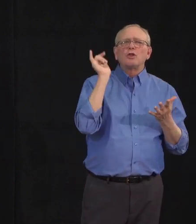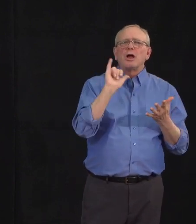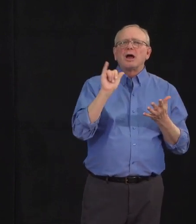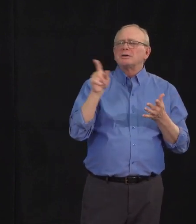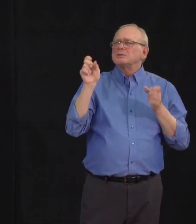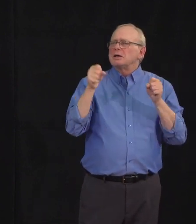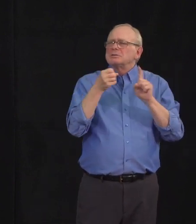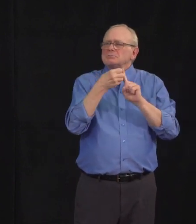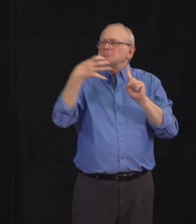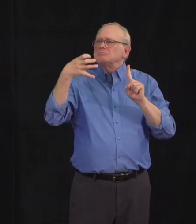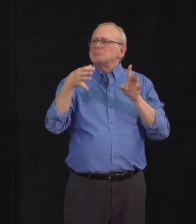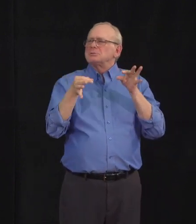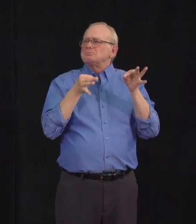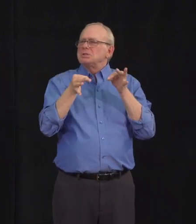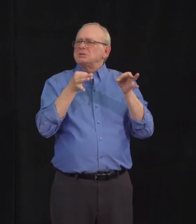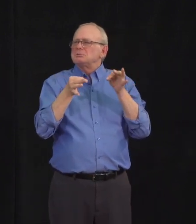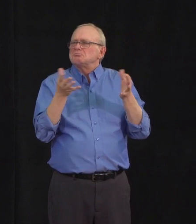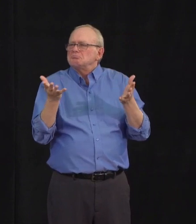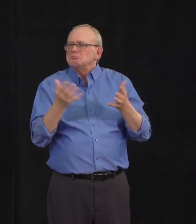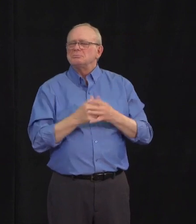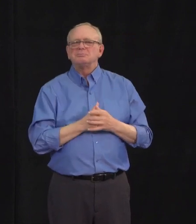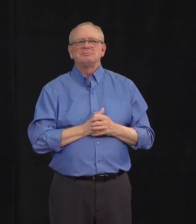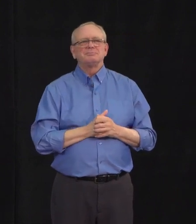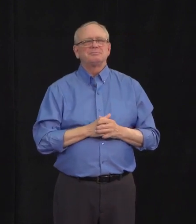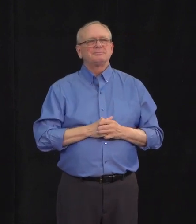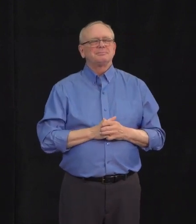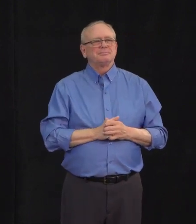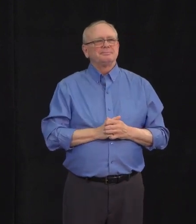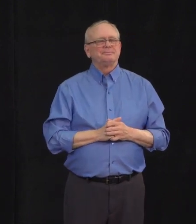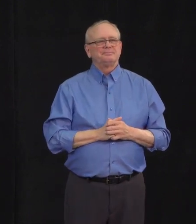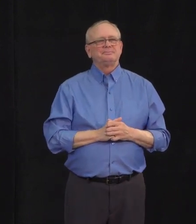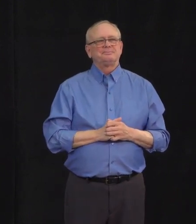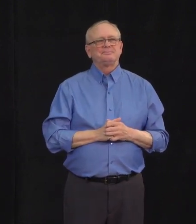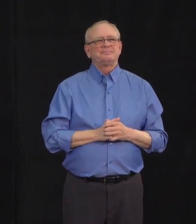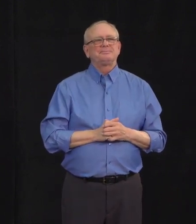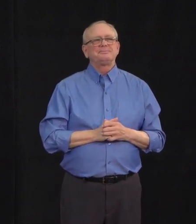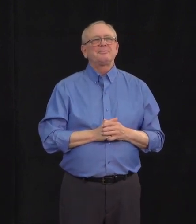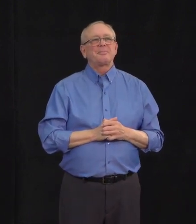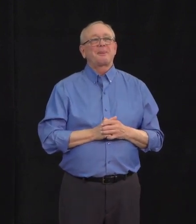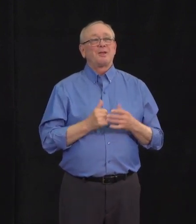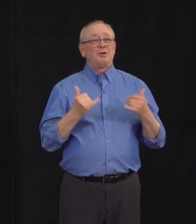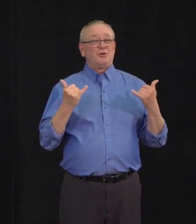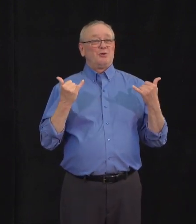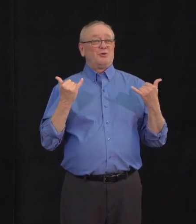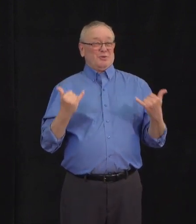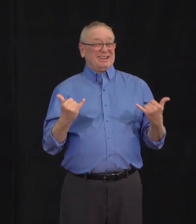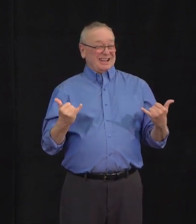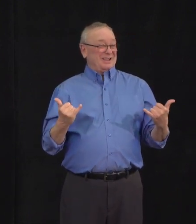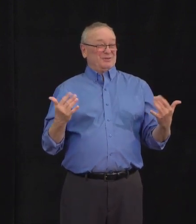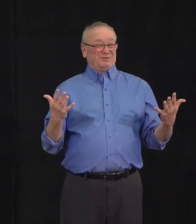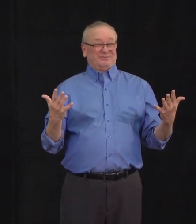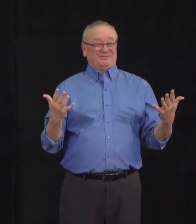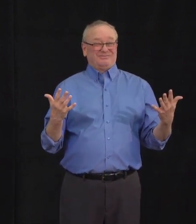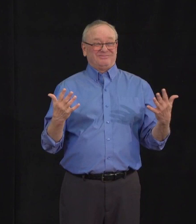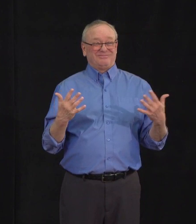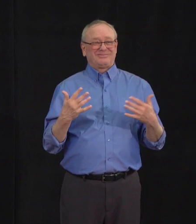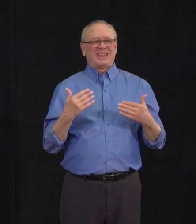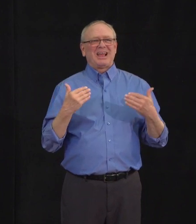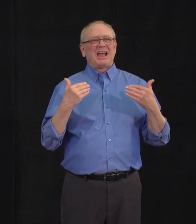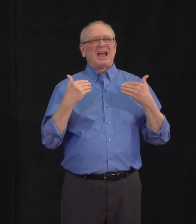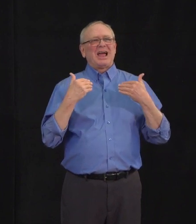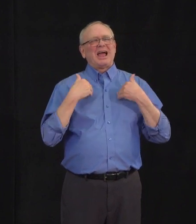clear, the current order does allow the possibility of an essential visitor. And so